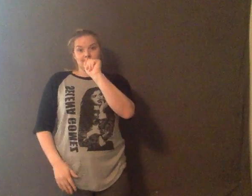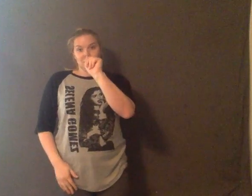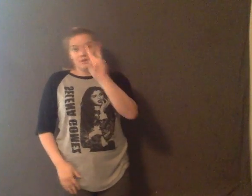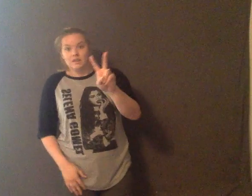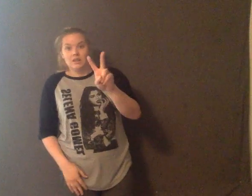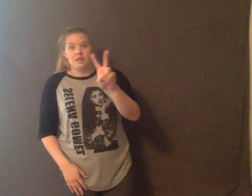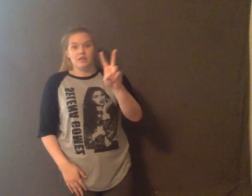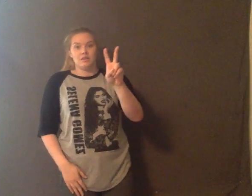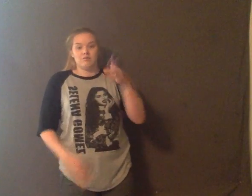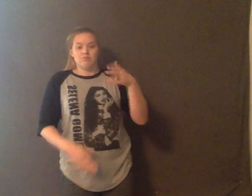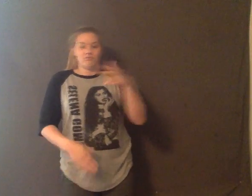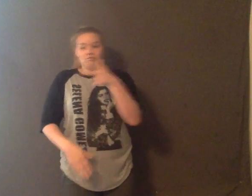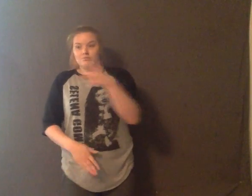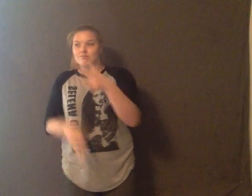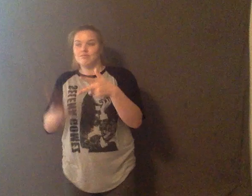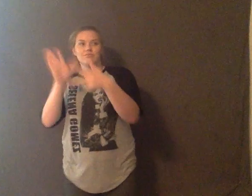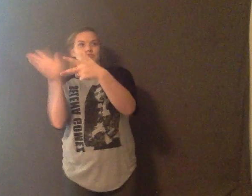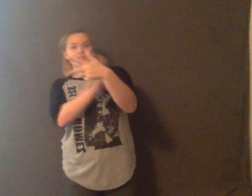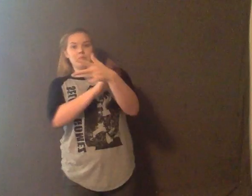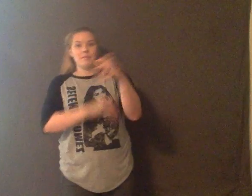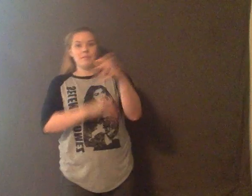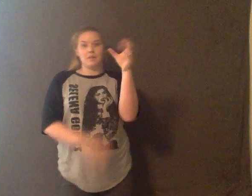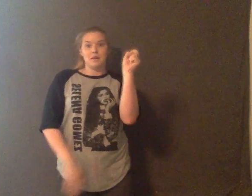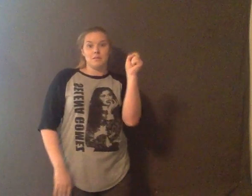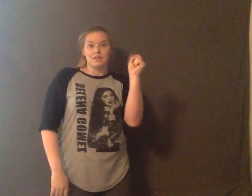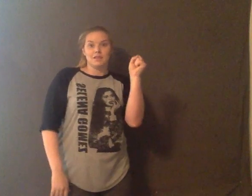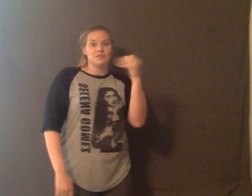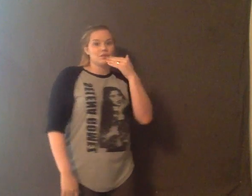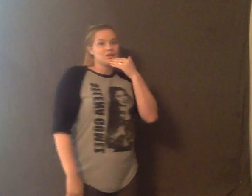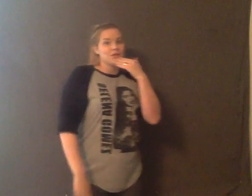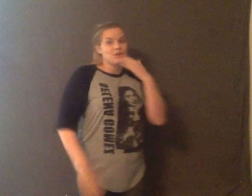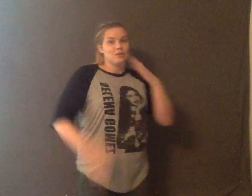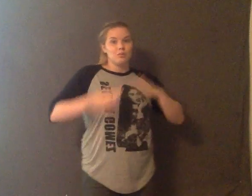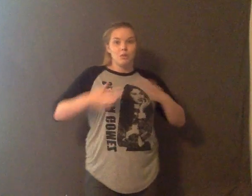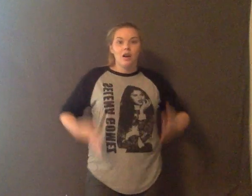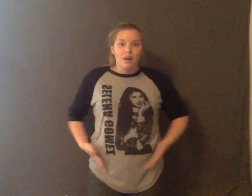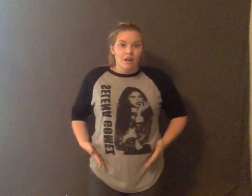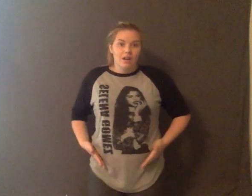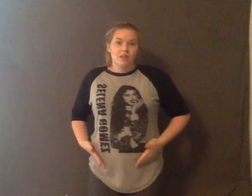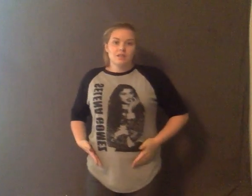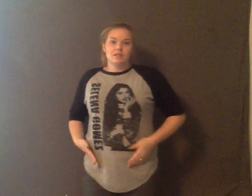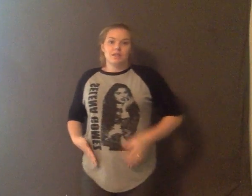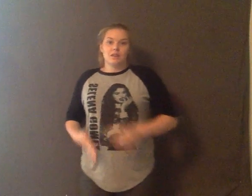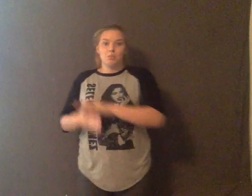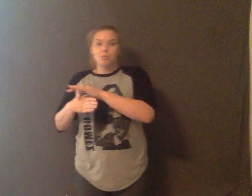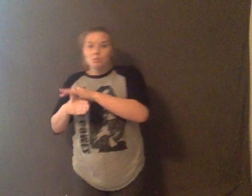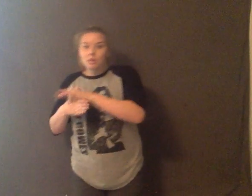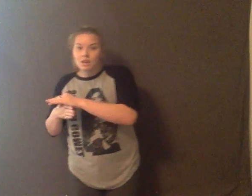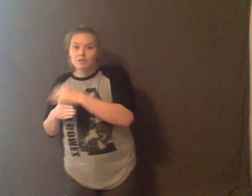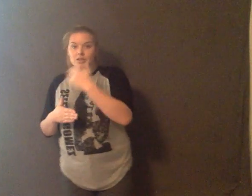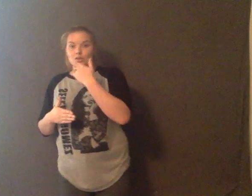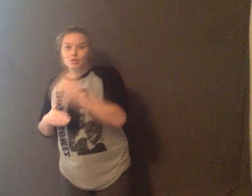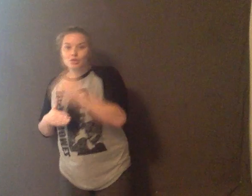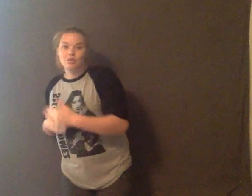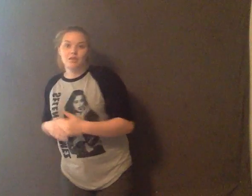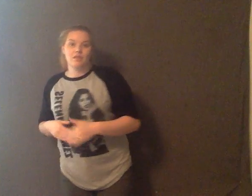and magazines that say things like, milk, it does a body good, or milk life, beef, it's what's for dinner, pork, be inspired,